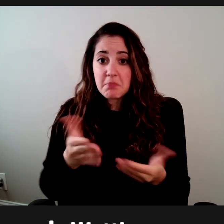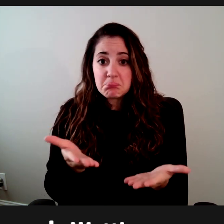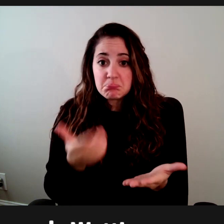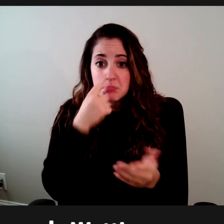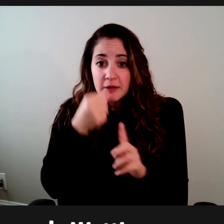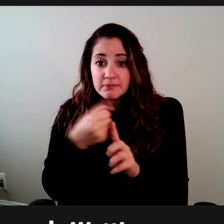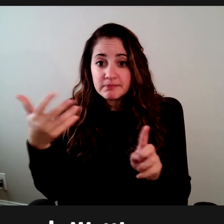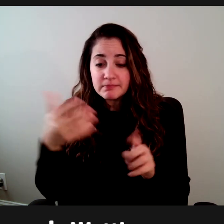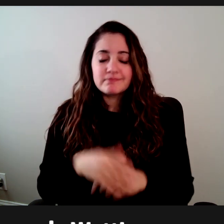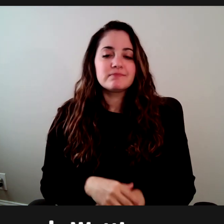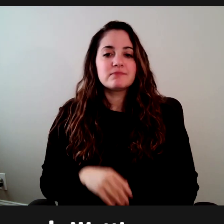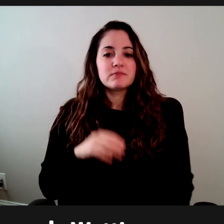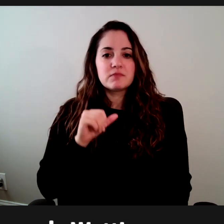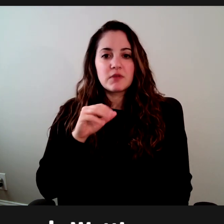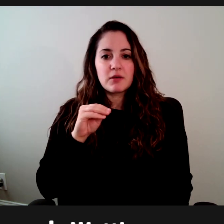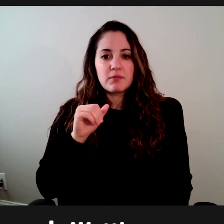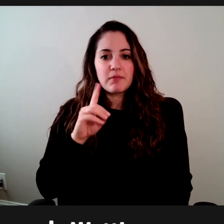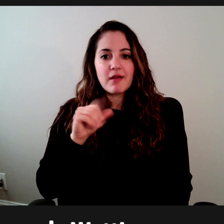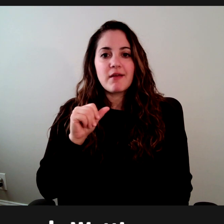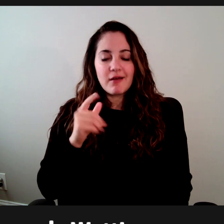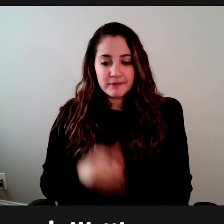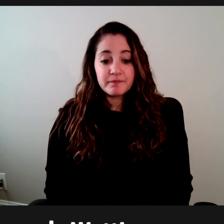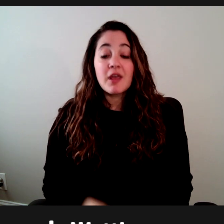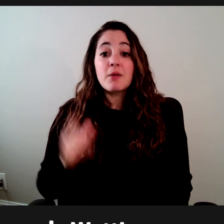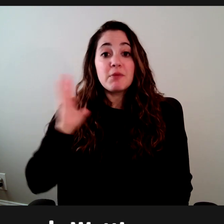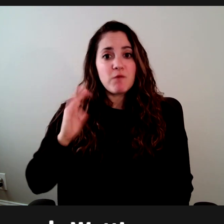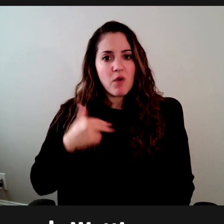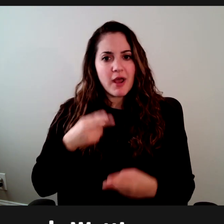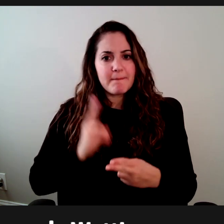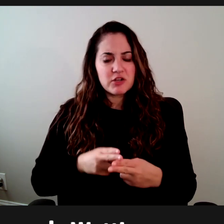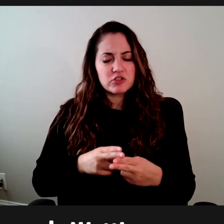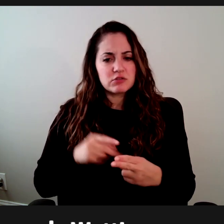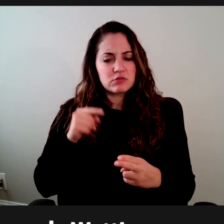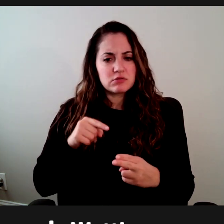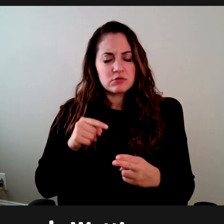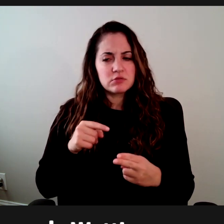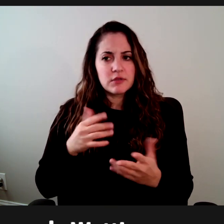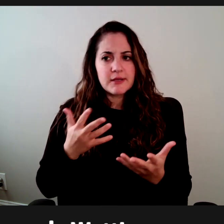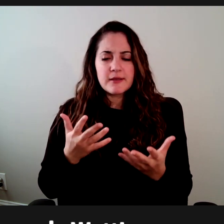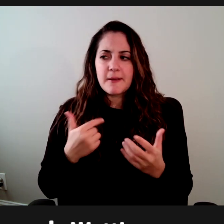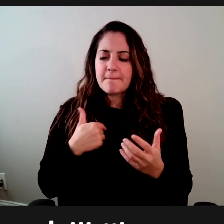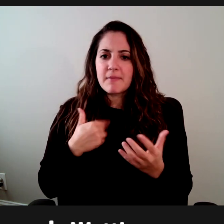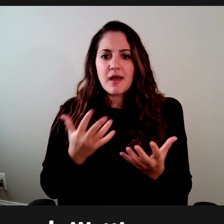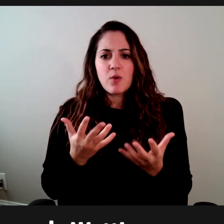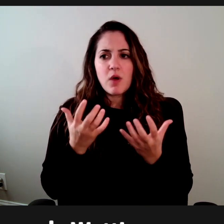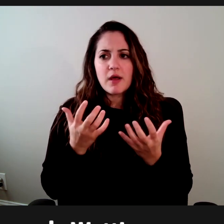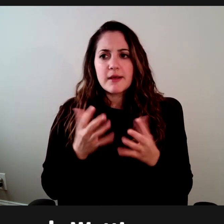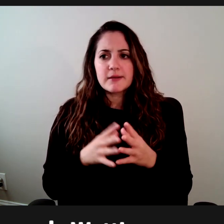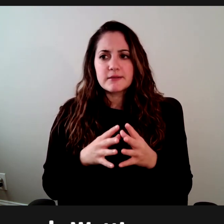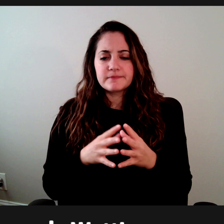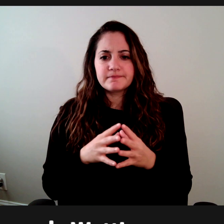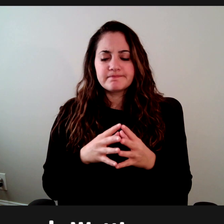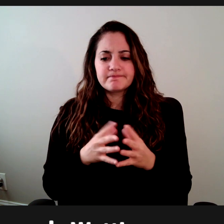you have to say about it. Yeah. Well, as I was sharing with you earlier, I really wanted to